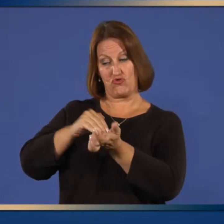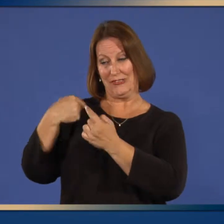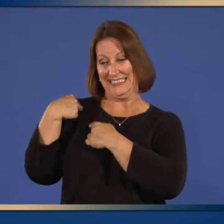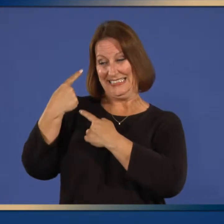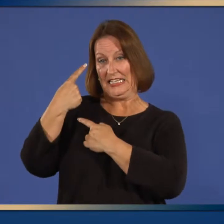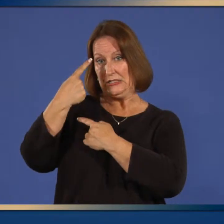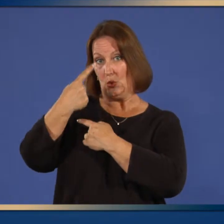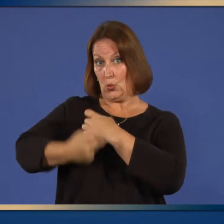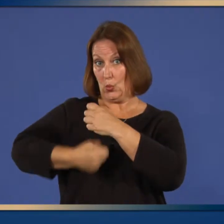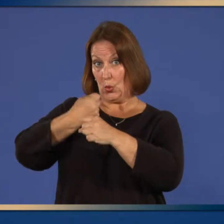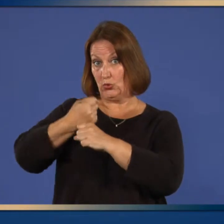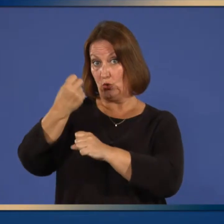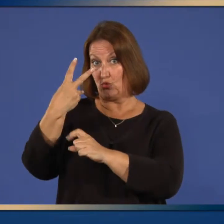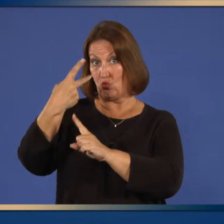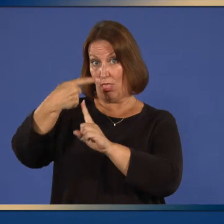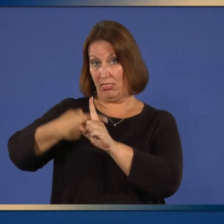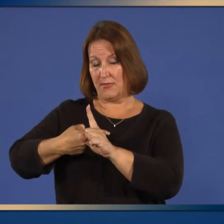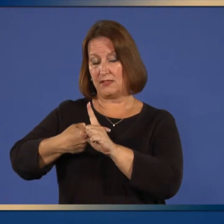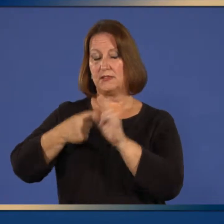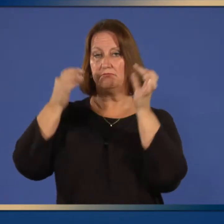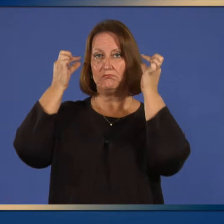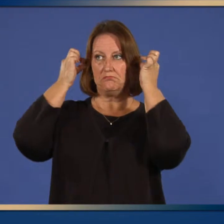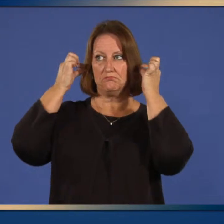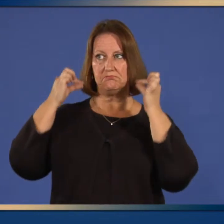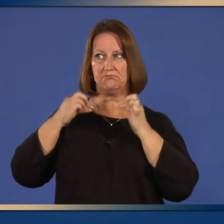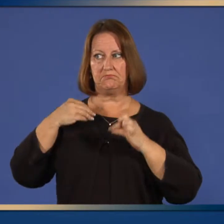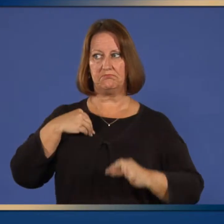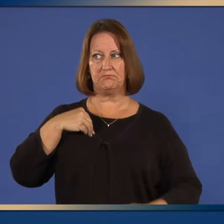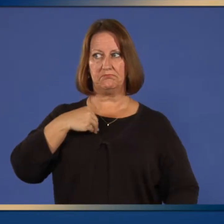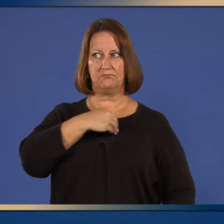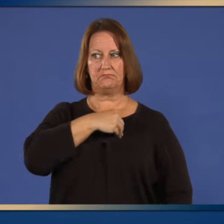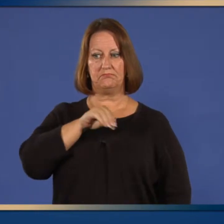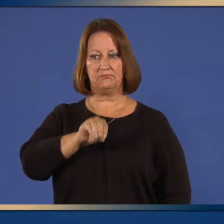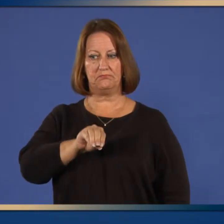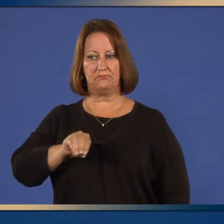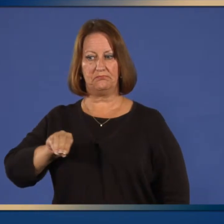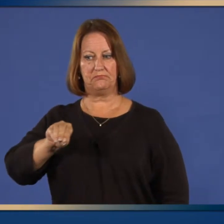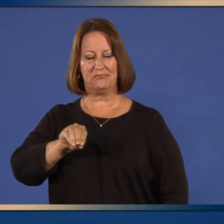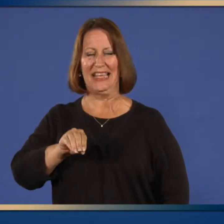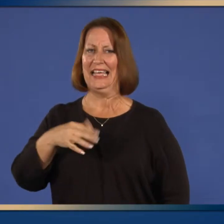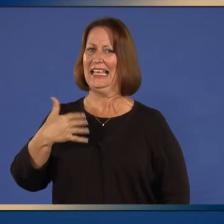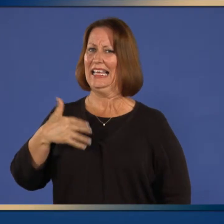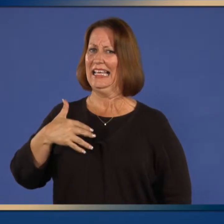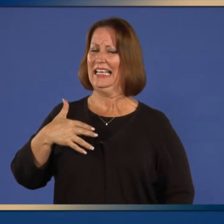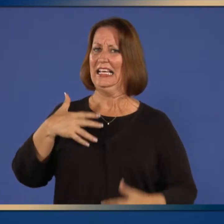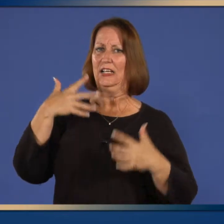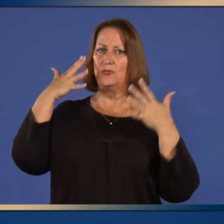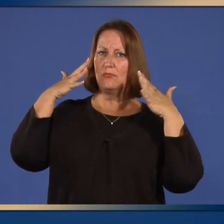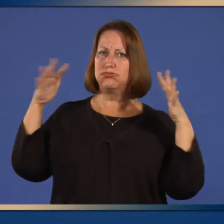you that the child had wheezing or asthma in the past 12 months?